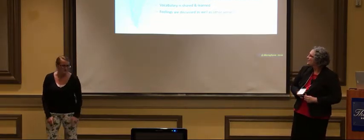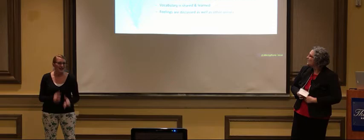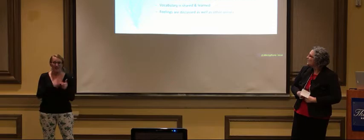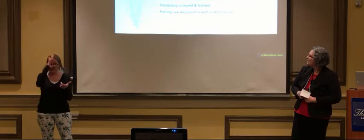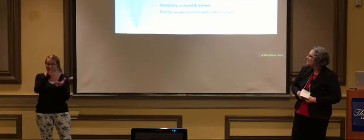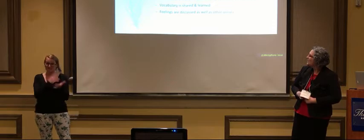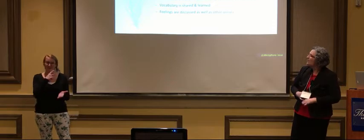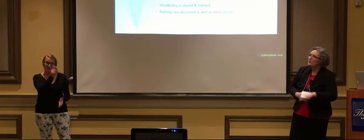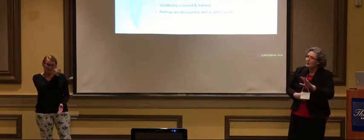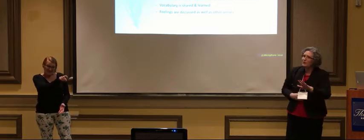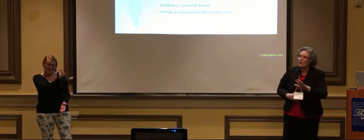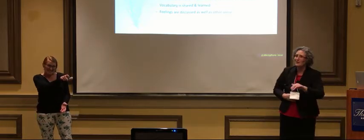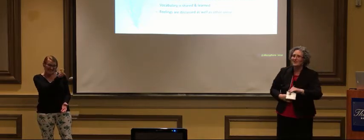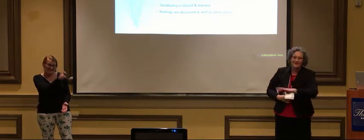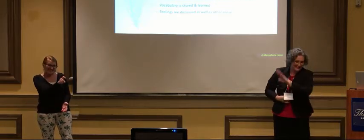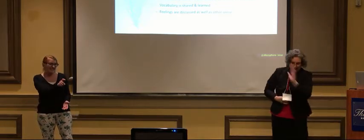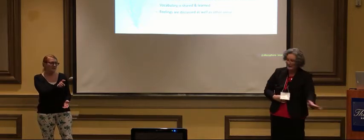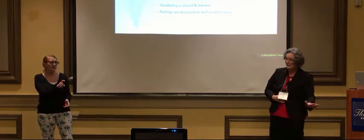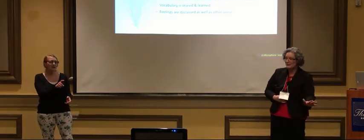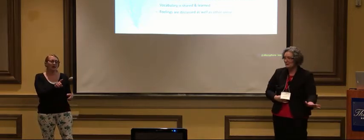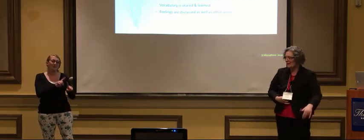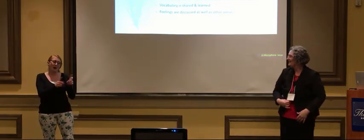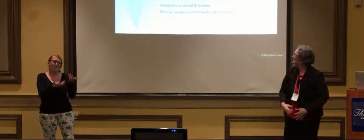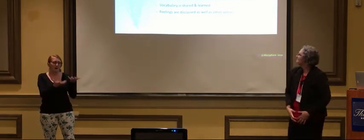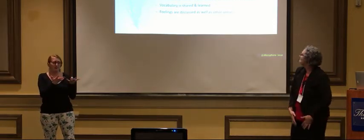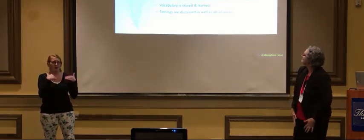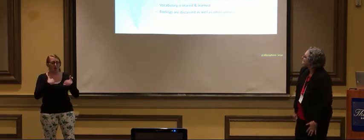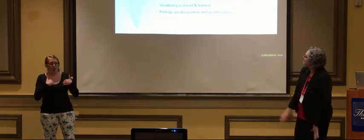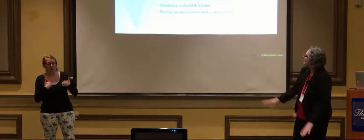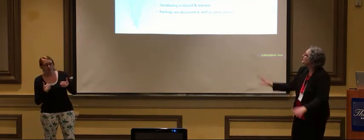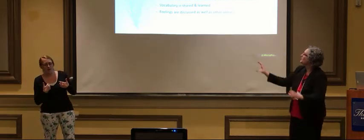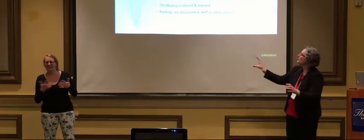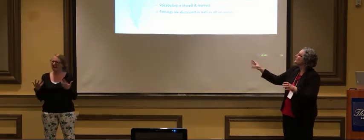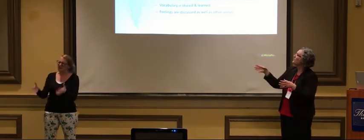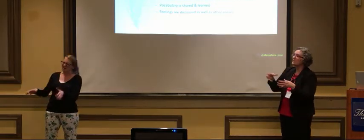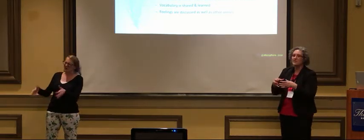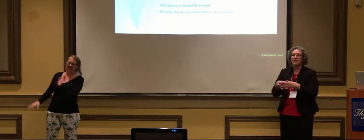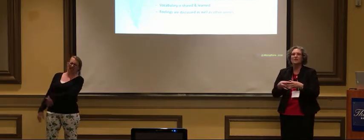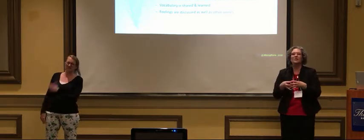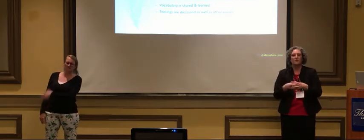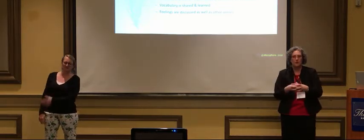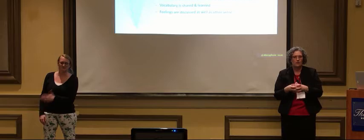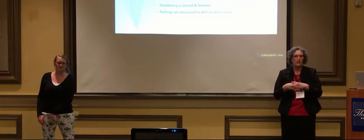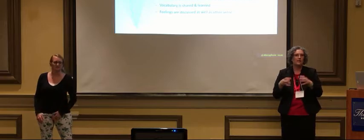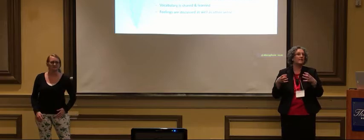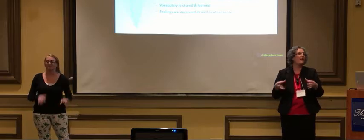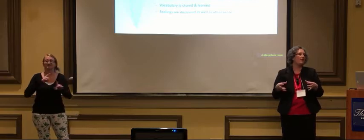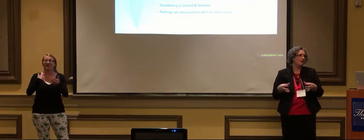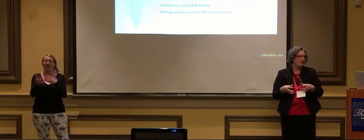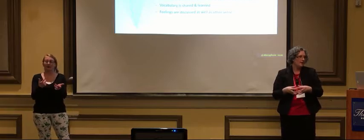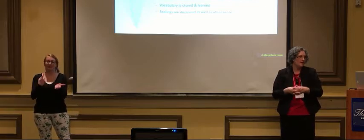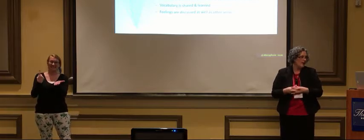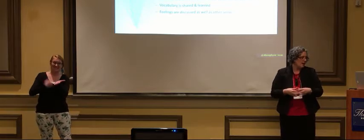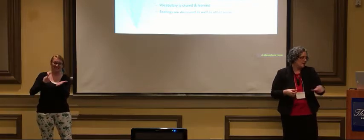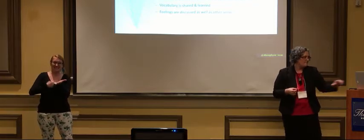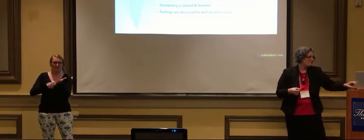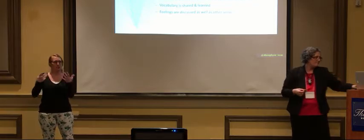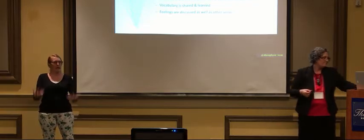he was like, you're going to need one, but don't get you drowsy. It's like, I don't want to do that. So anyway, so the discussion is front loaded and it's heavy.